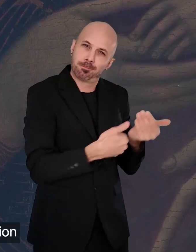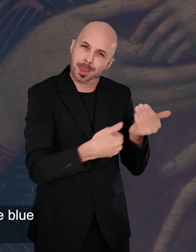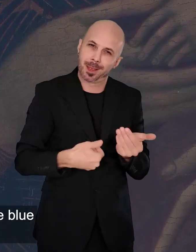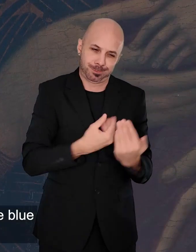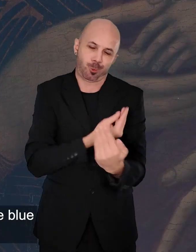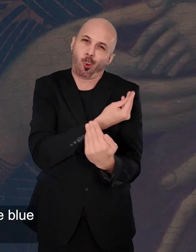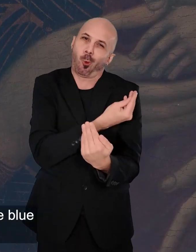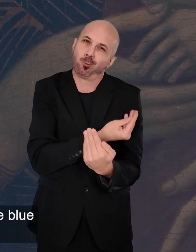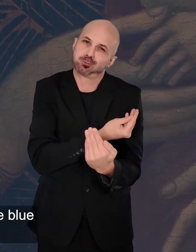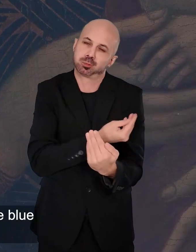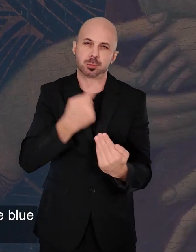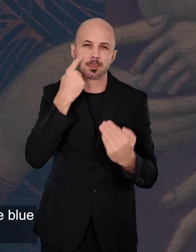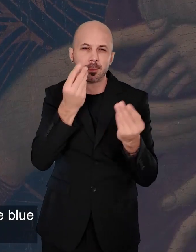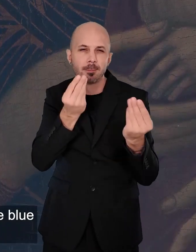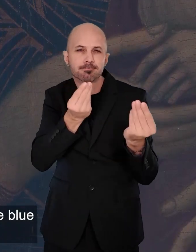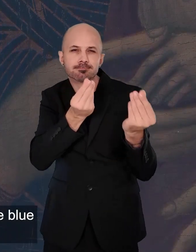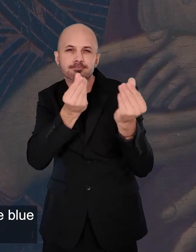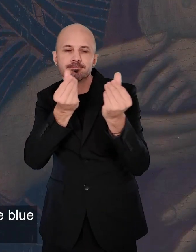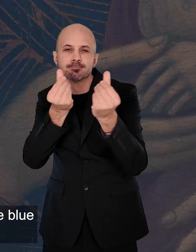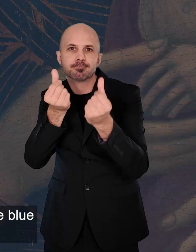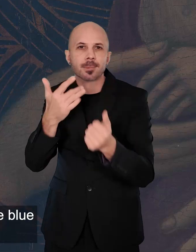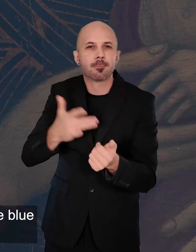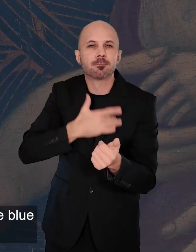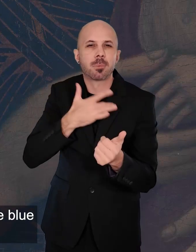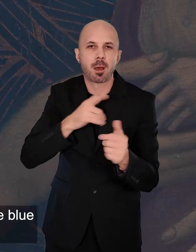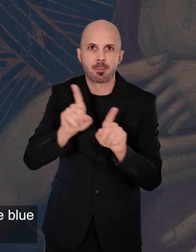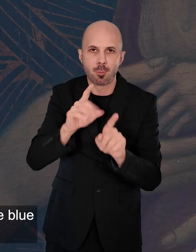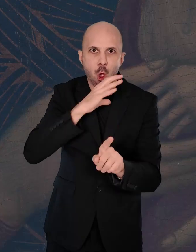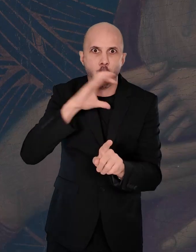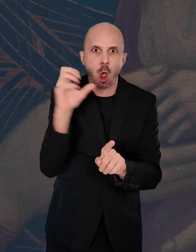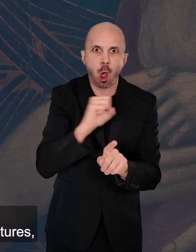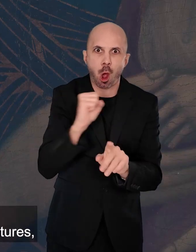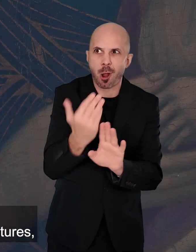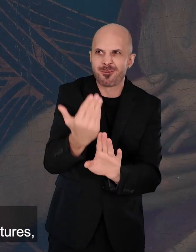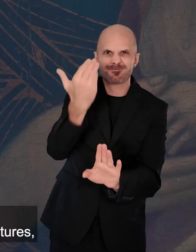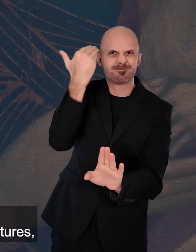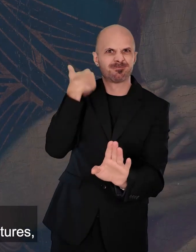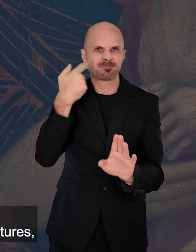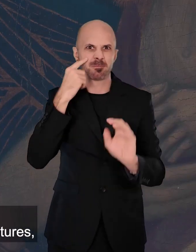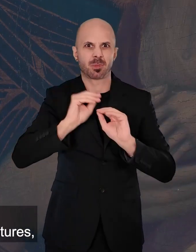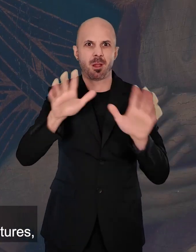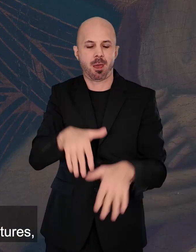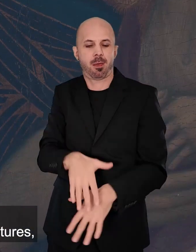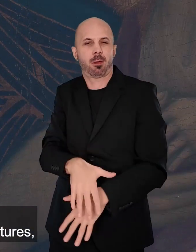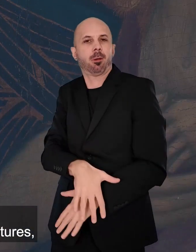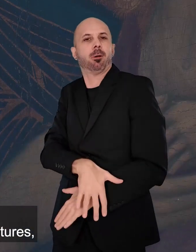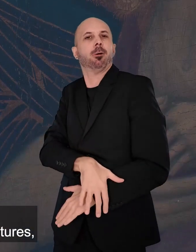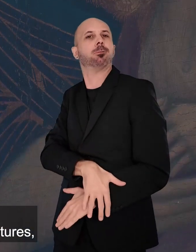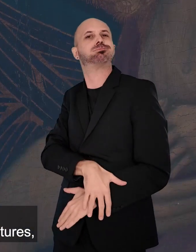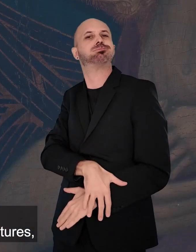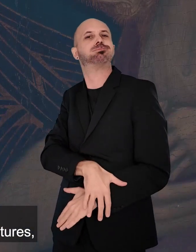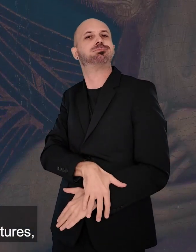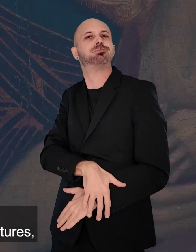striation, chrysography, that run along the blue robe of the Virgin Mary. At the same time, there are new,